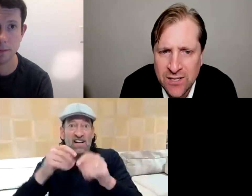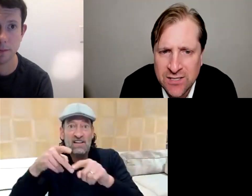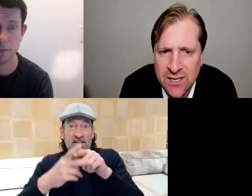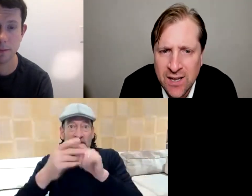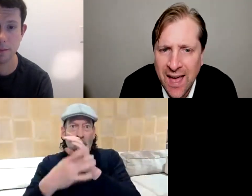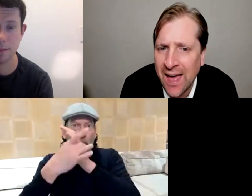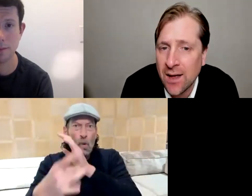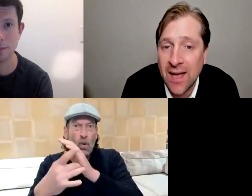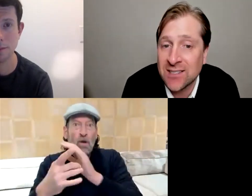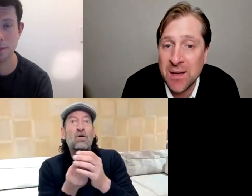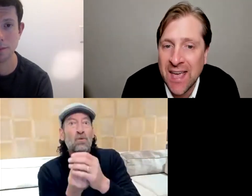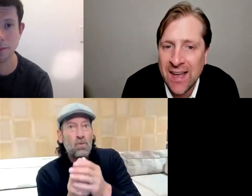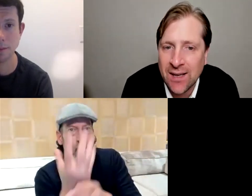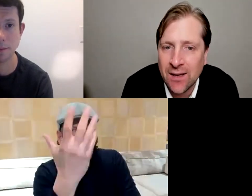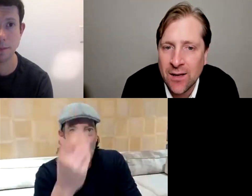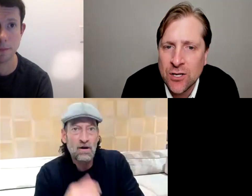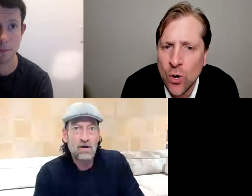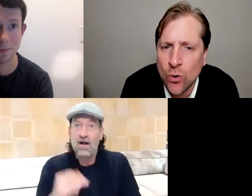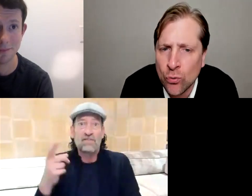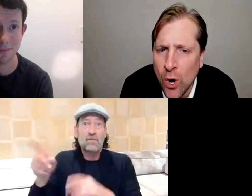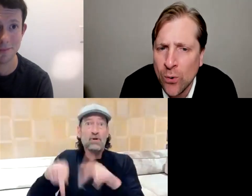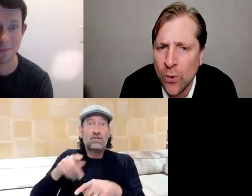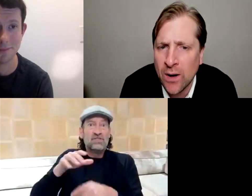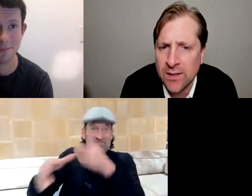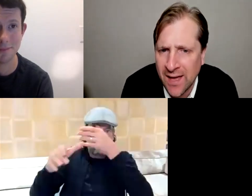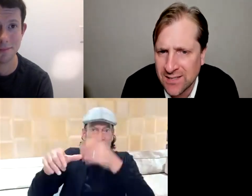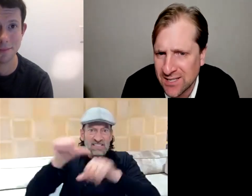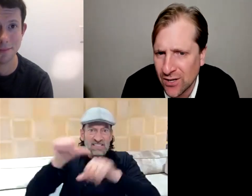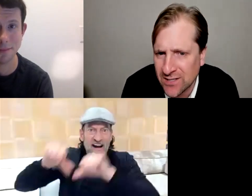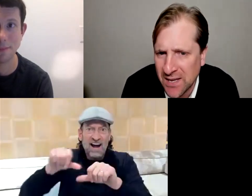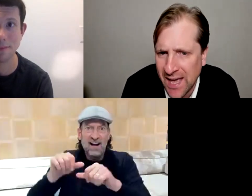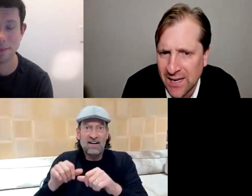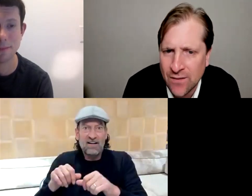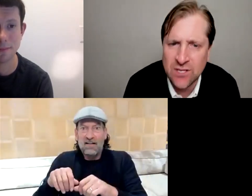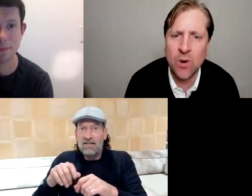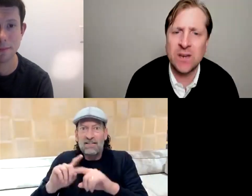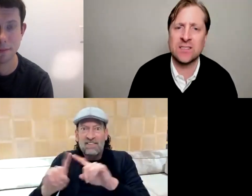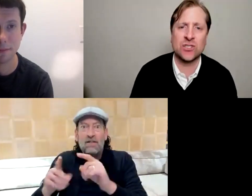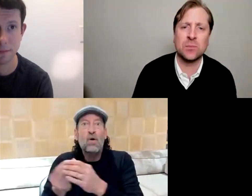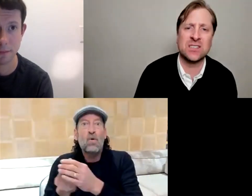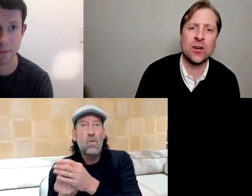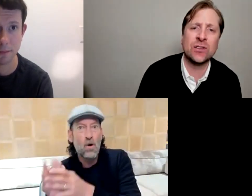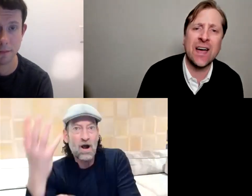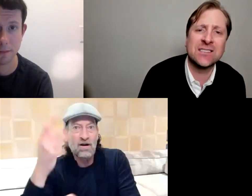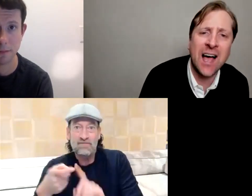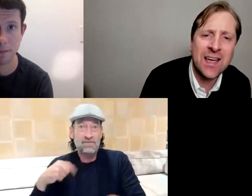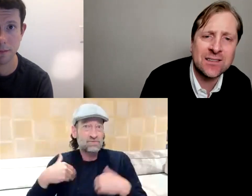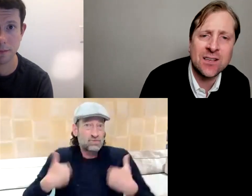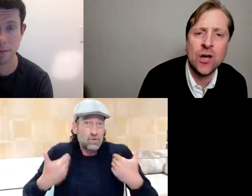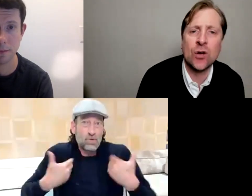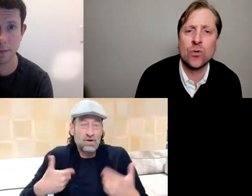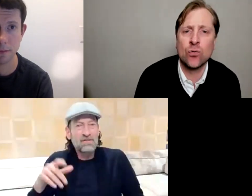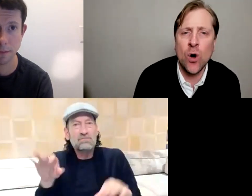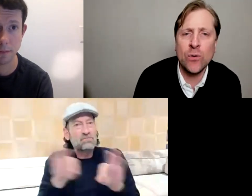you're talented as a mechanic, so grow that skill as a mechanic. If someone is extremely skilled at